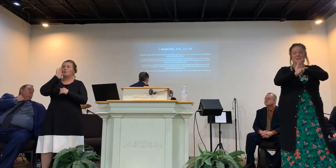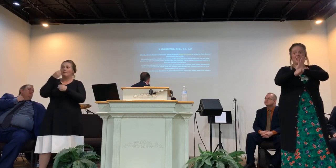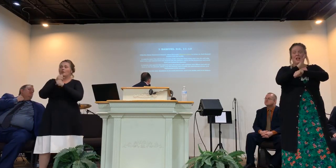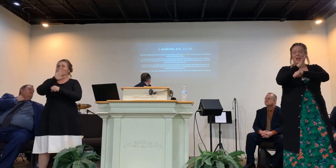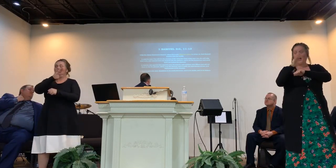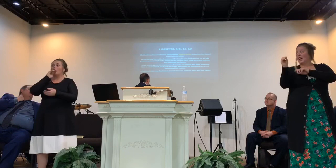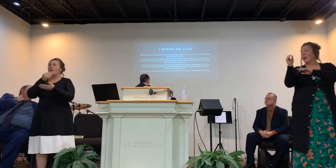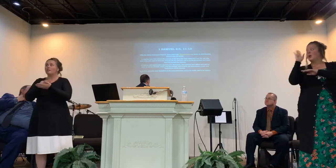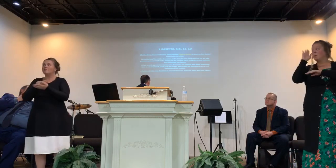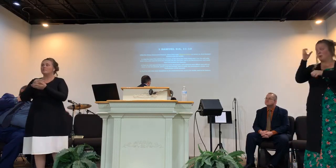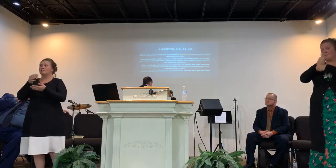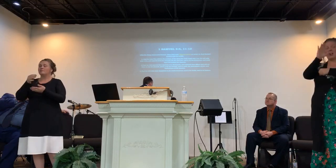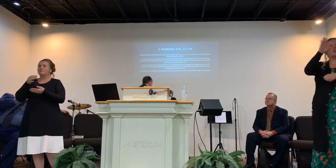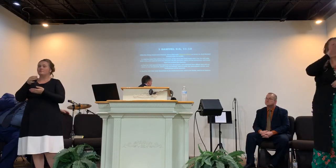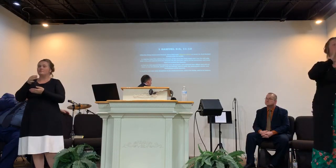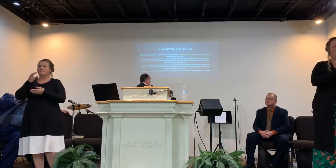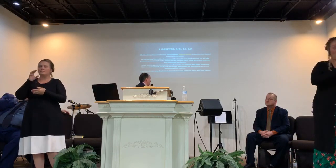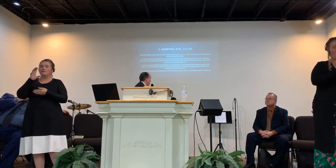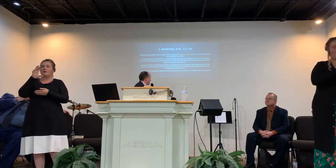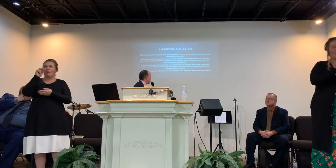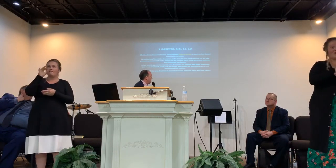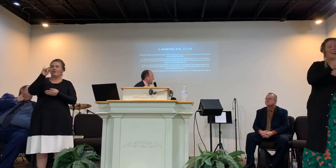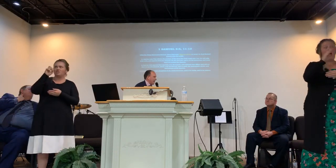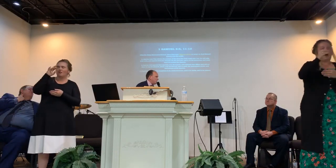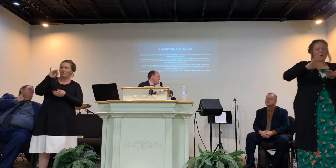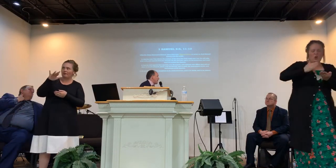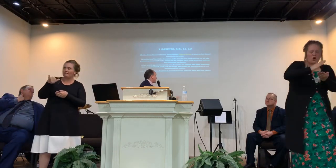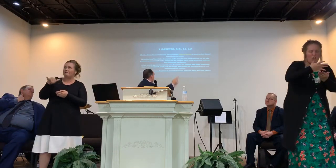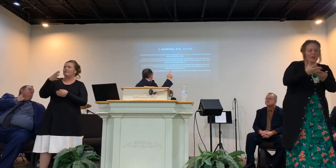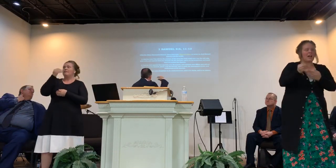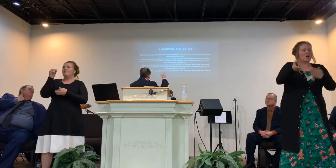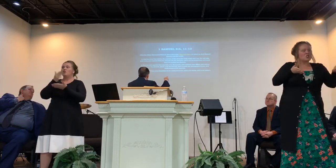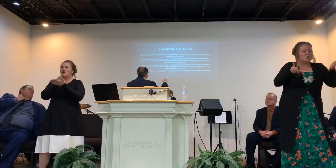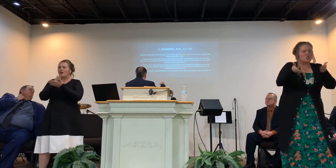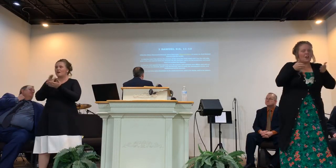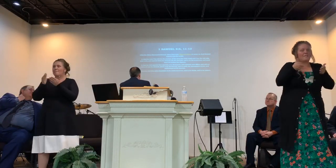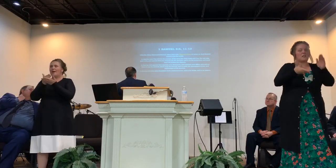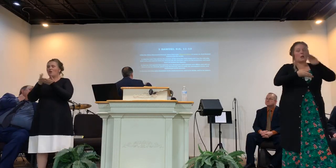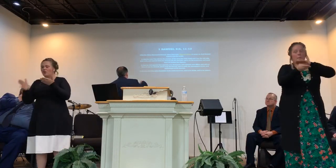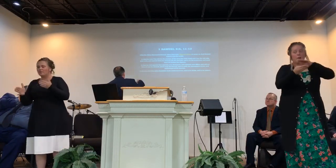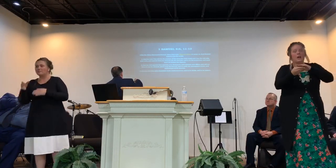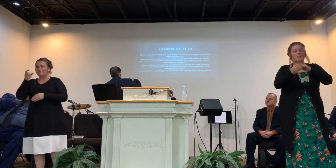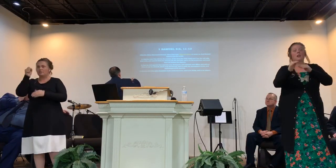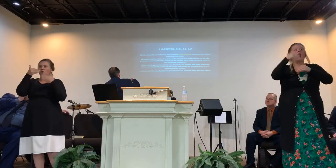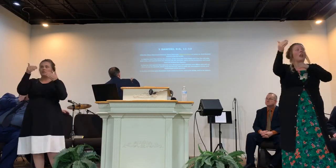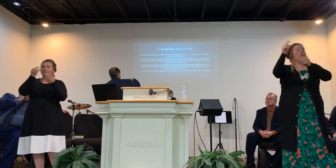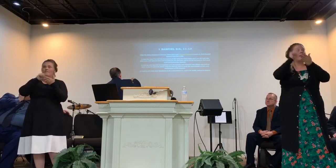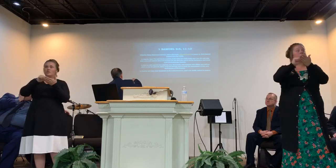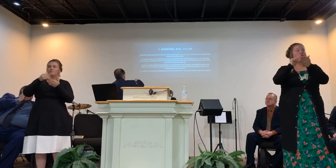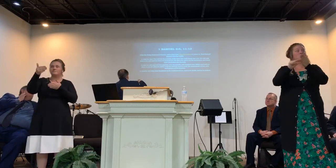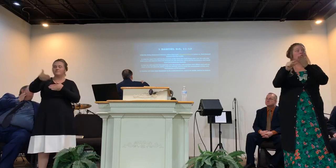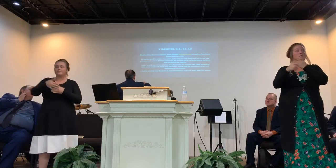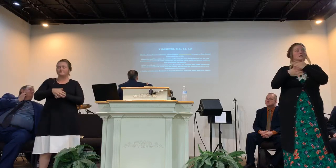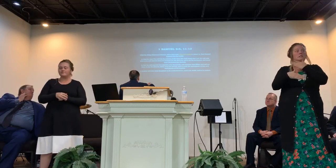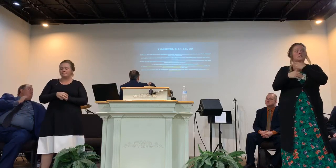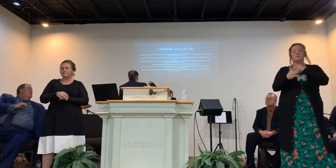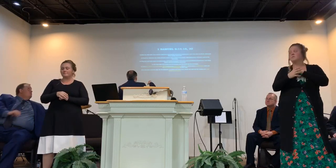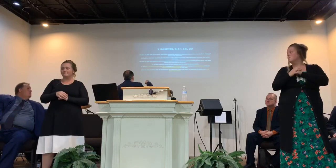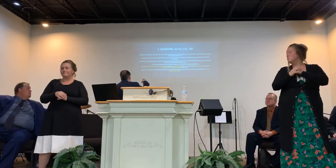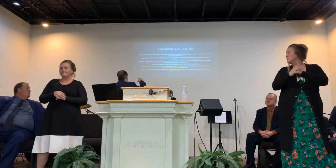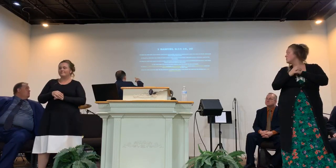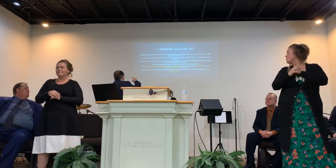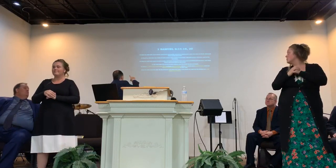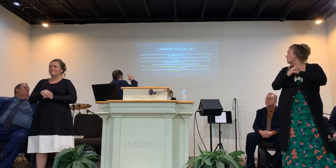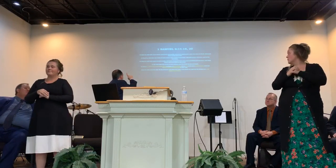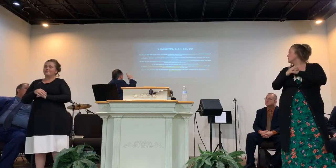daughters to be confectionaries and be cooks and to be bakers. You could go on to the next verse. The next